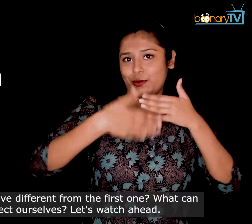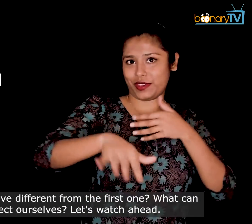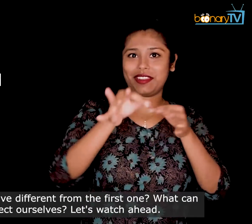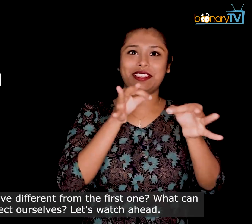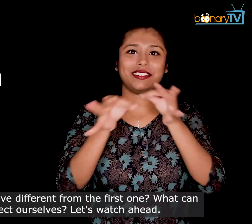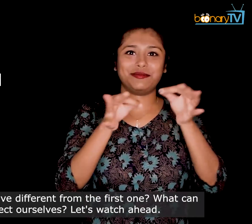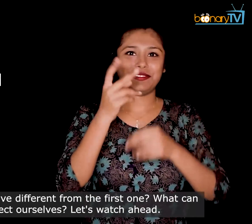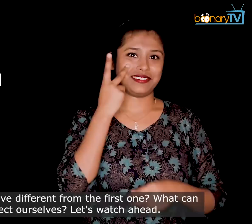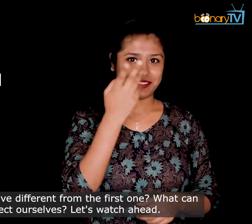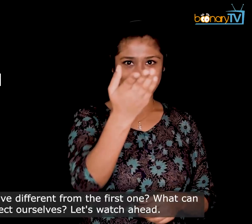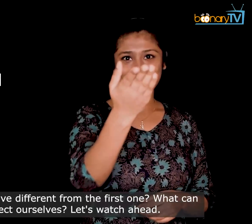let's watch